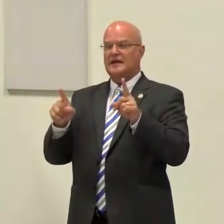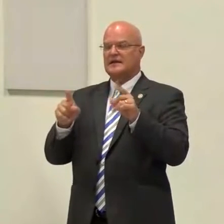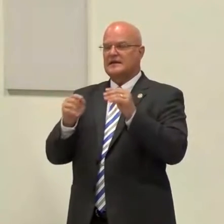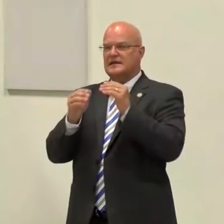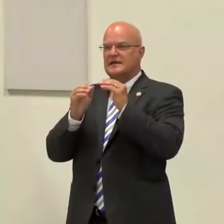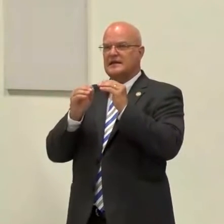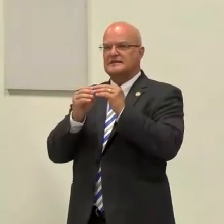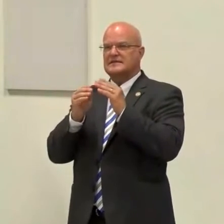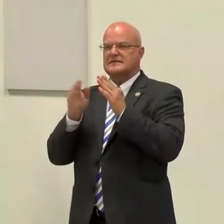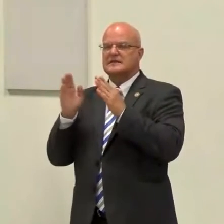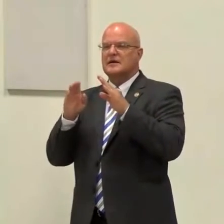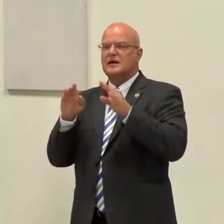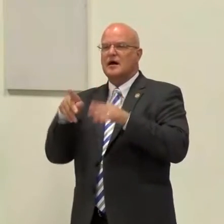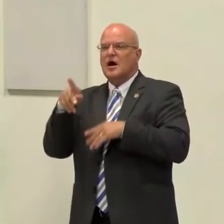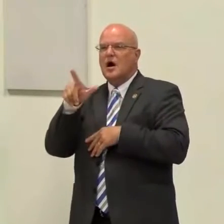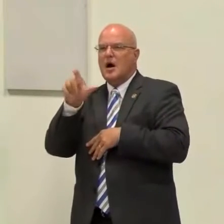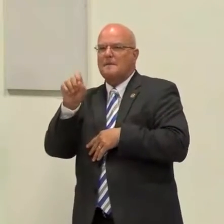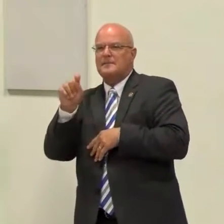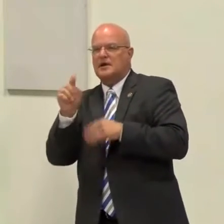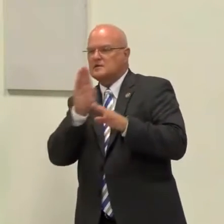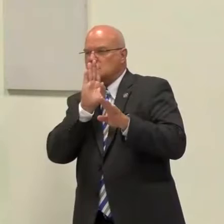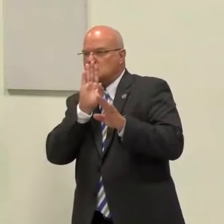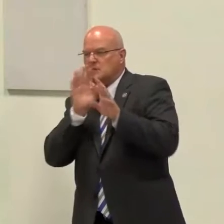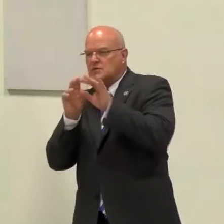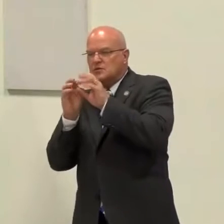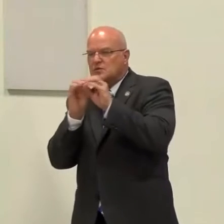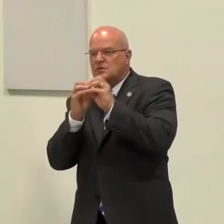conspiracy, we're sheep.